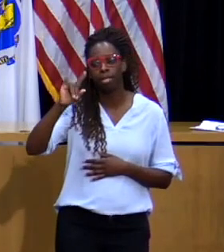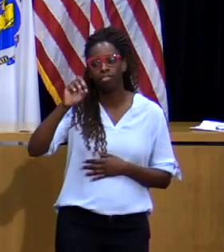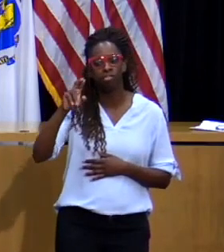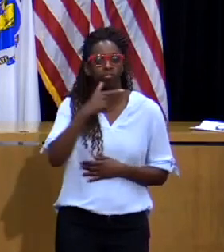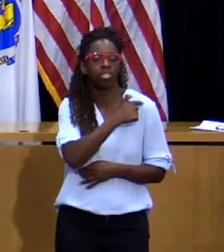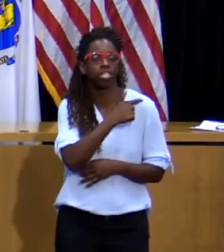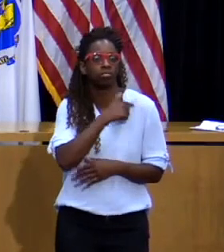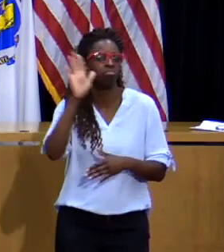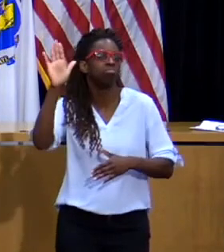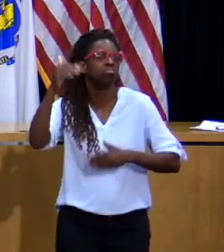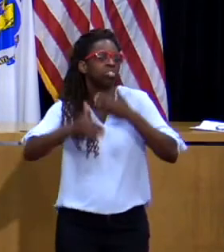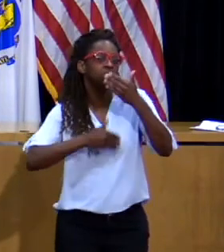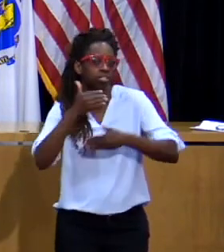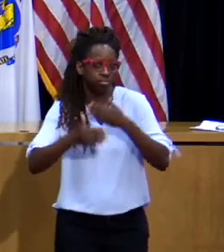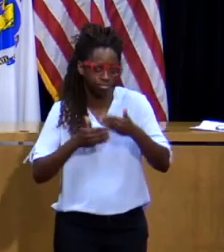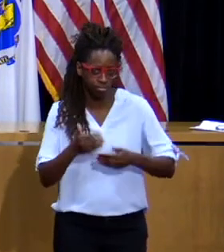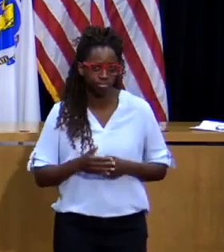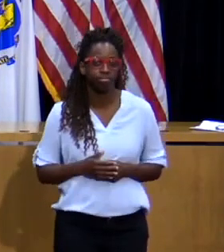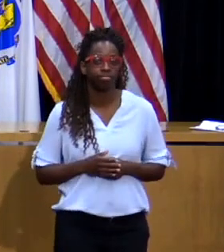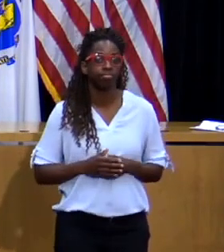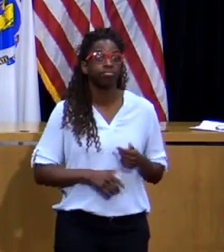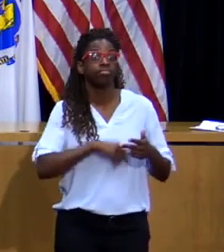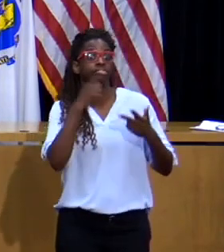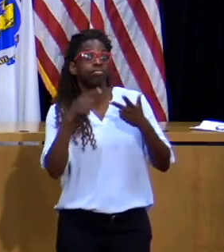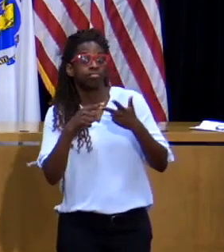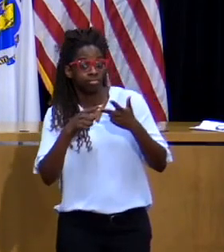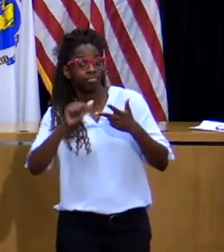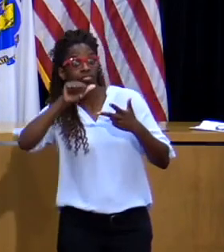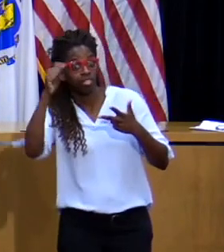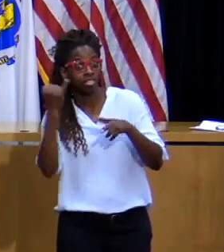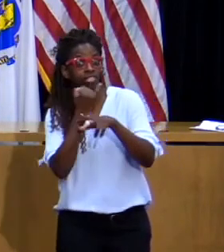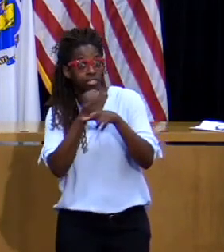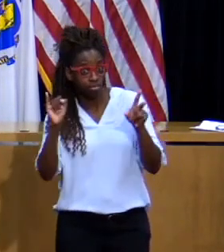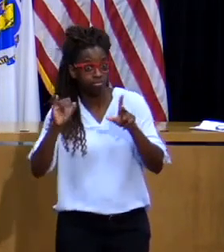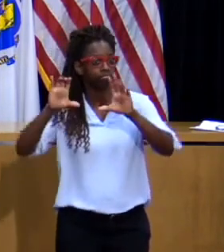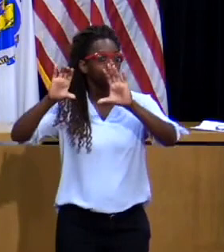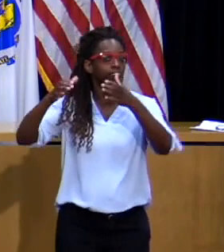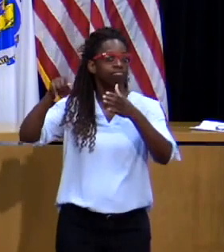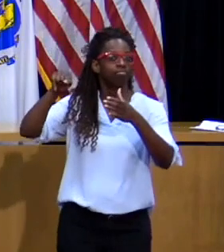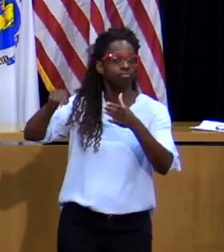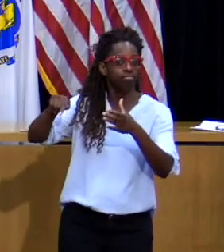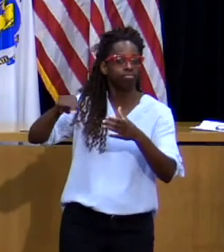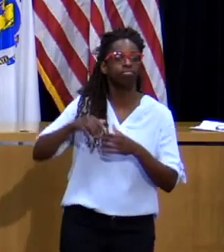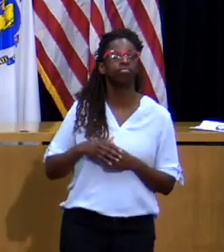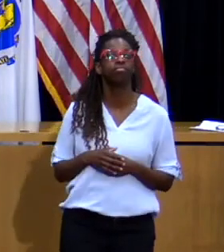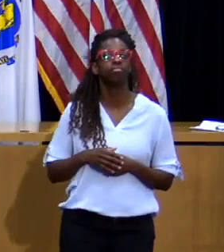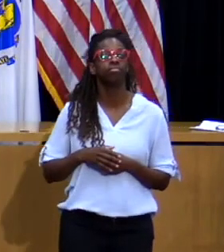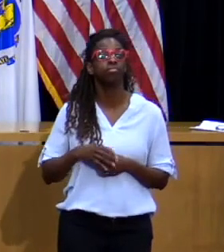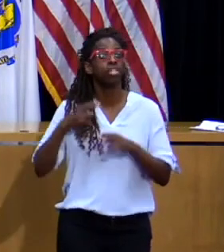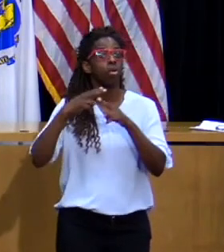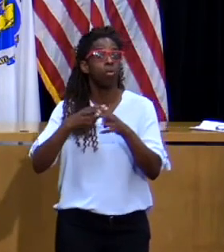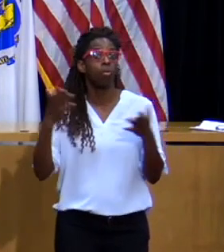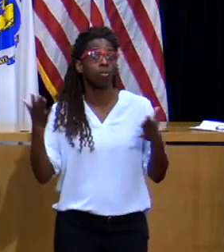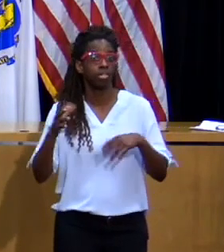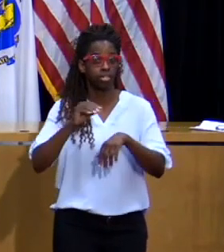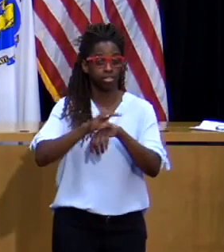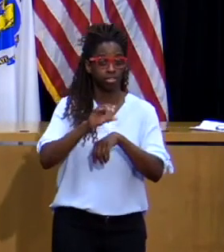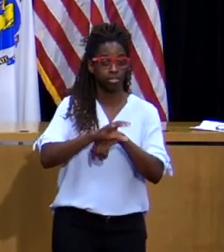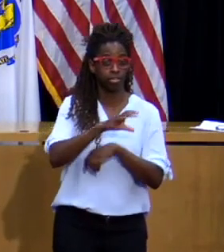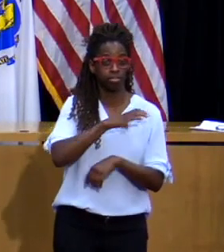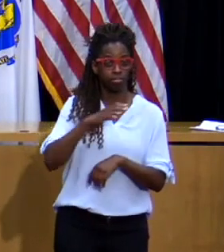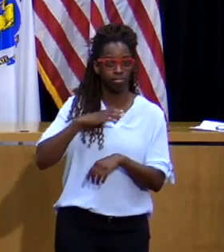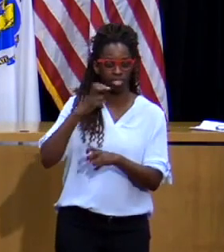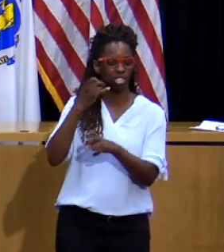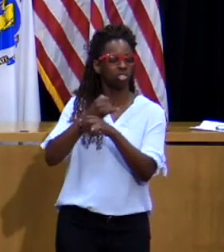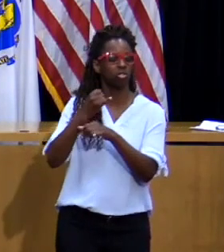experts, separate from the government, separate from the trial leads, called the Advisory Committee on Immunization Practice that is